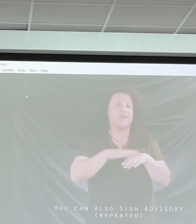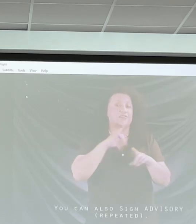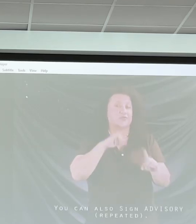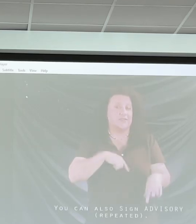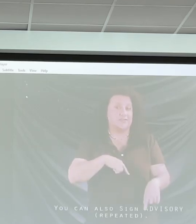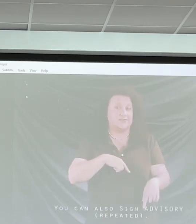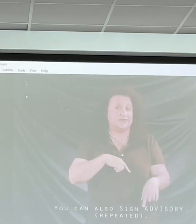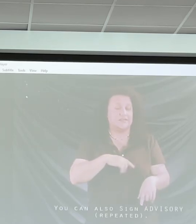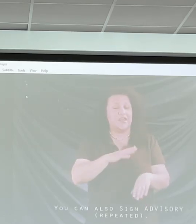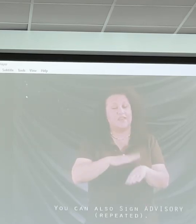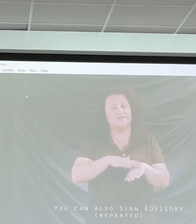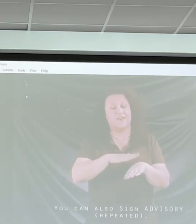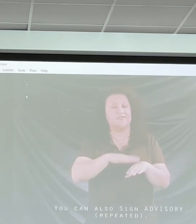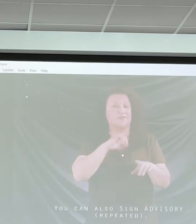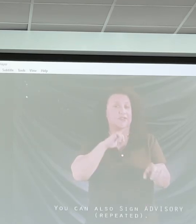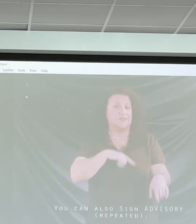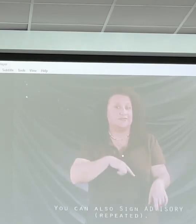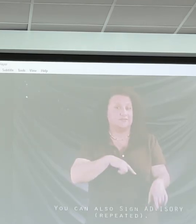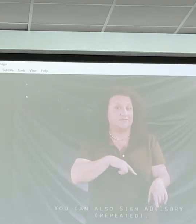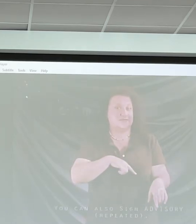advisory. Advisory.